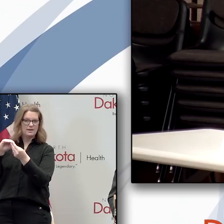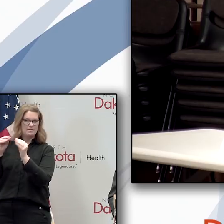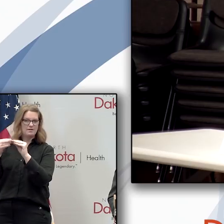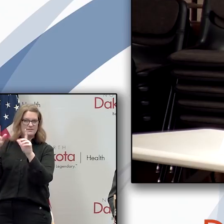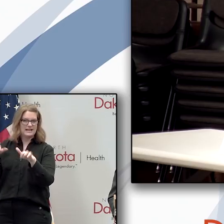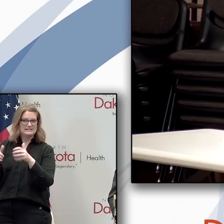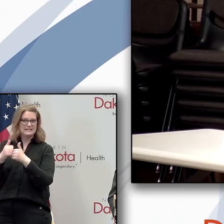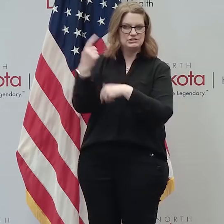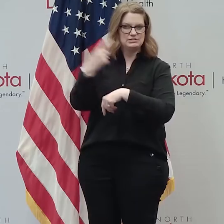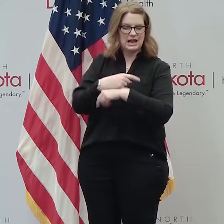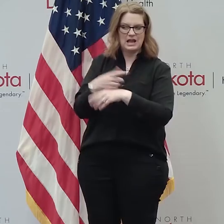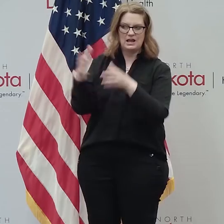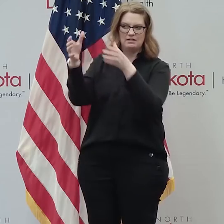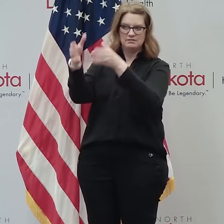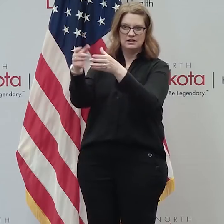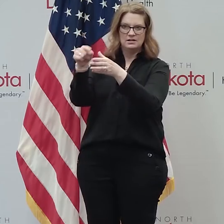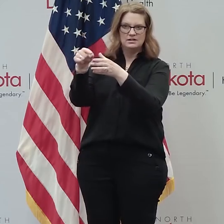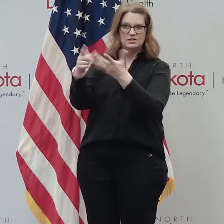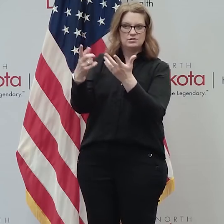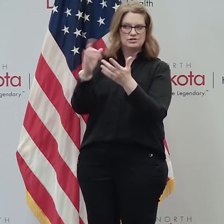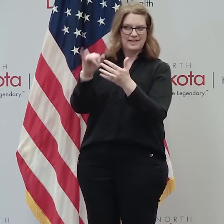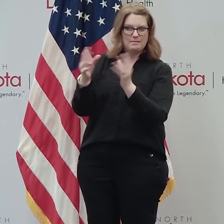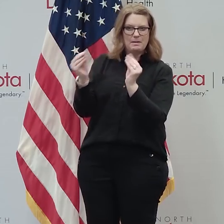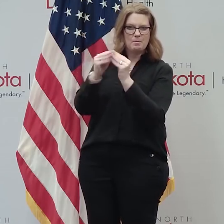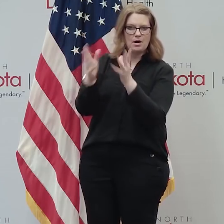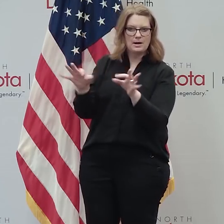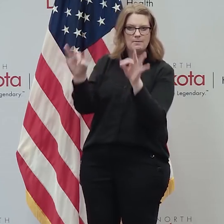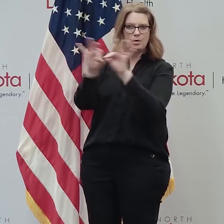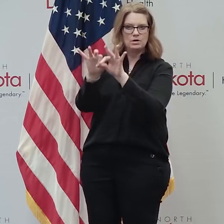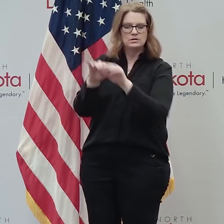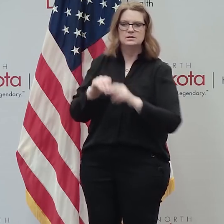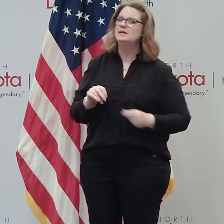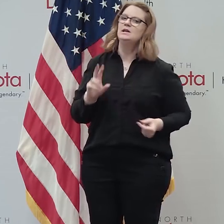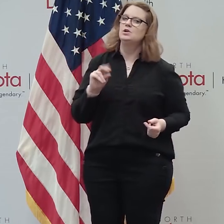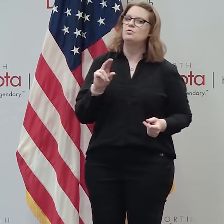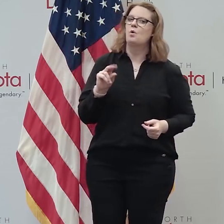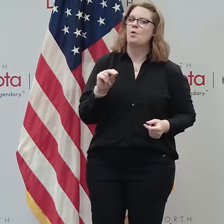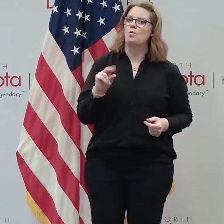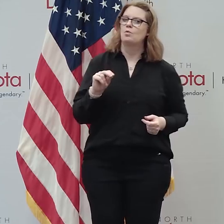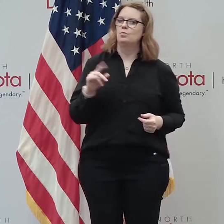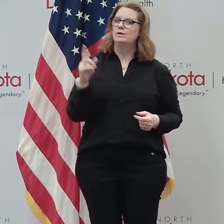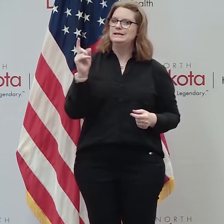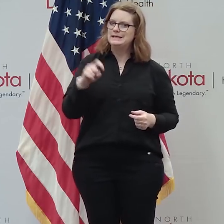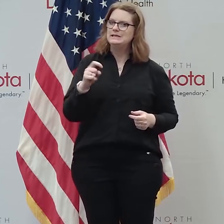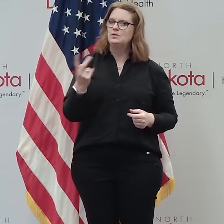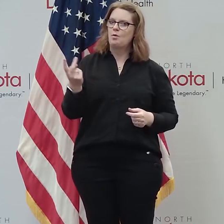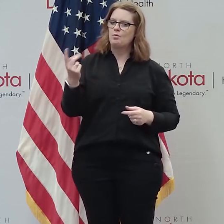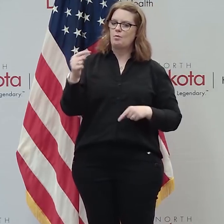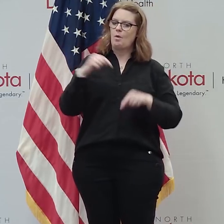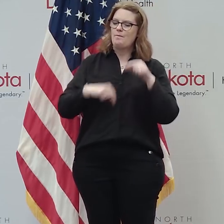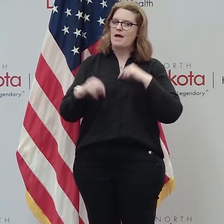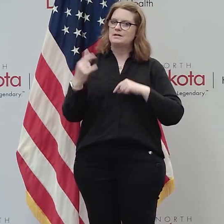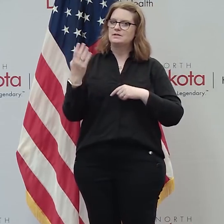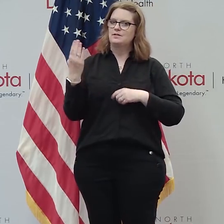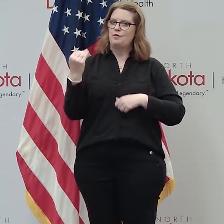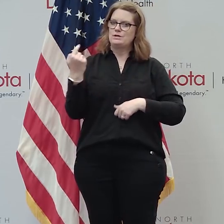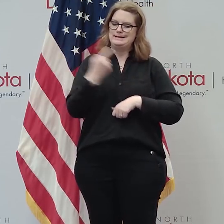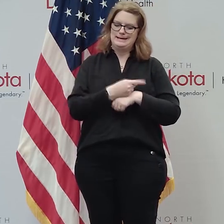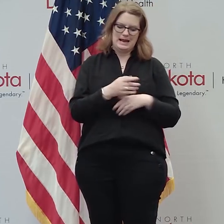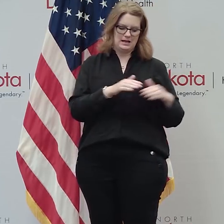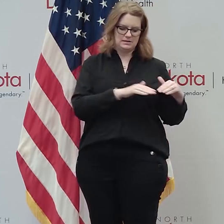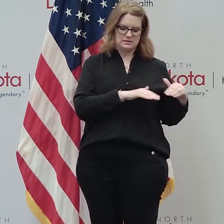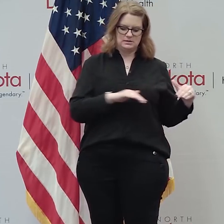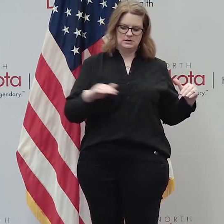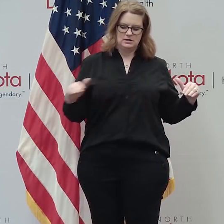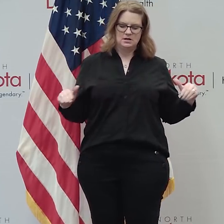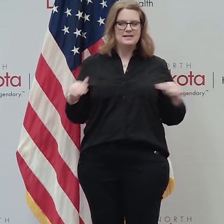role? No, we have to look at the 14-day average. I mean, the daily positive rate is interesting to us, and